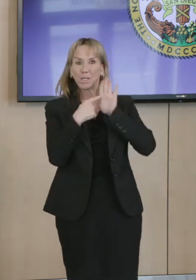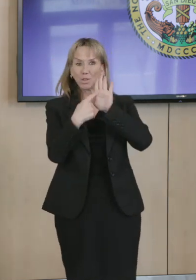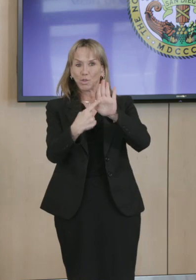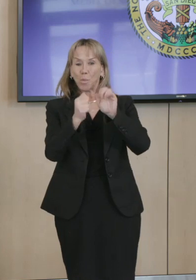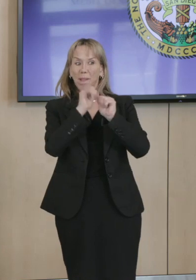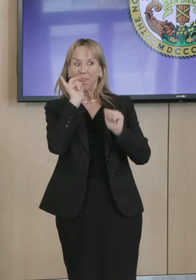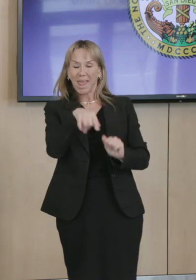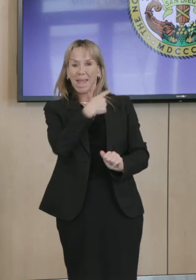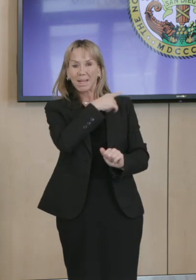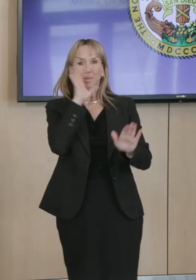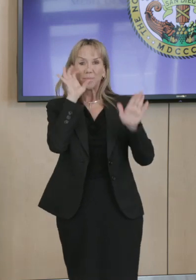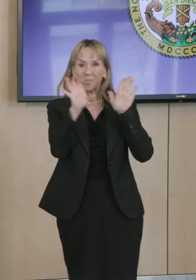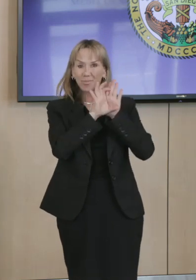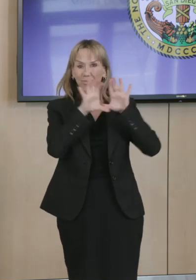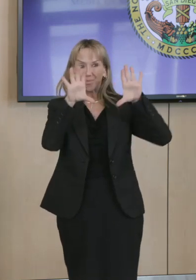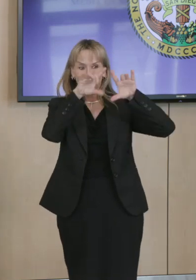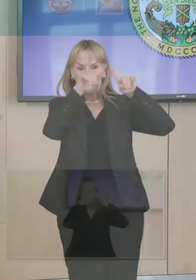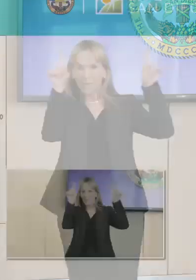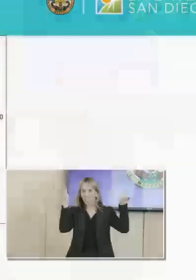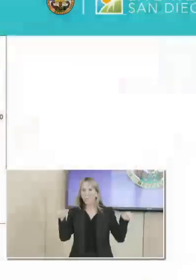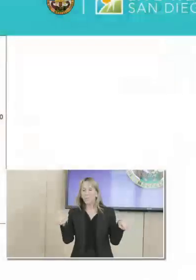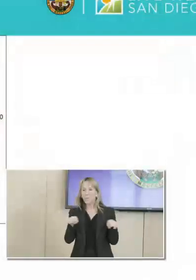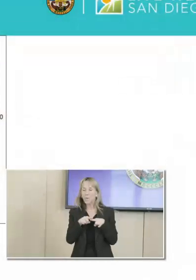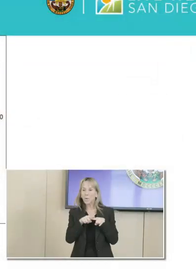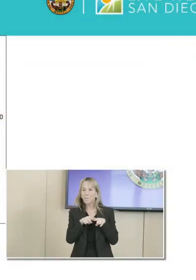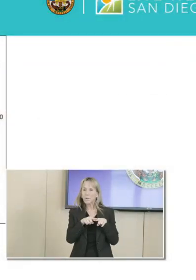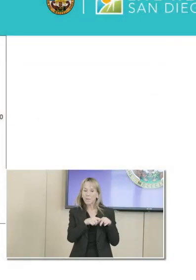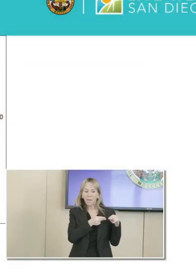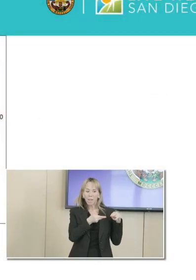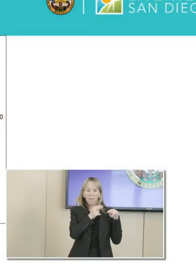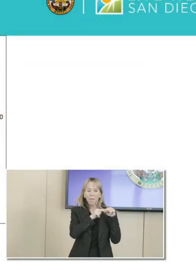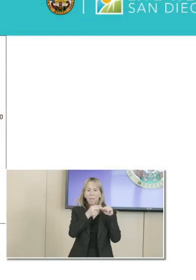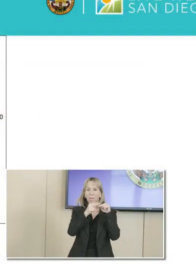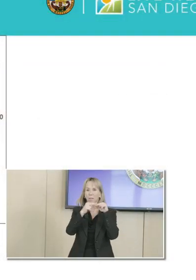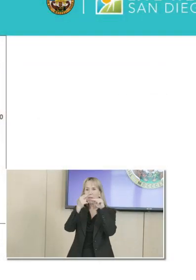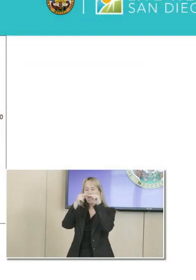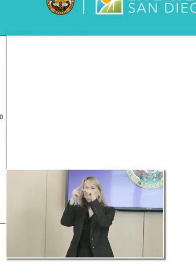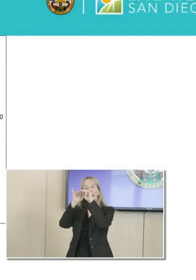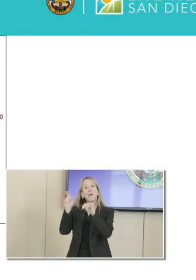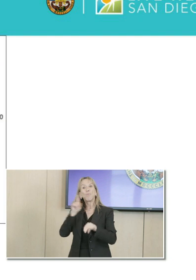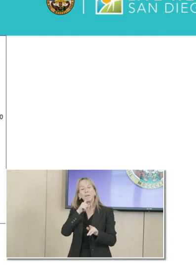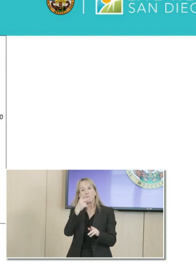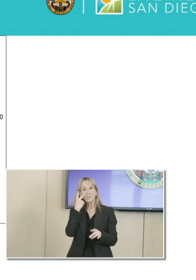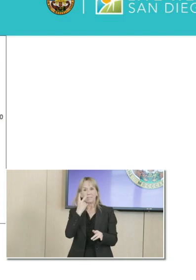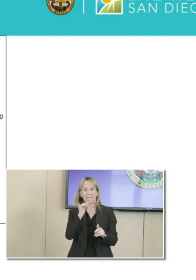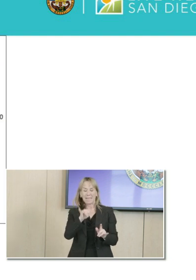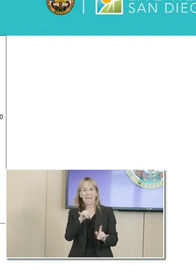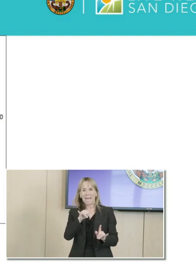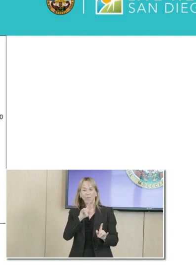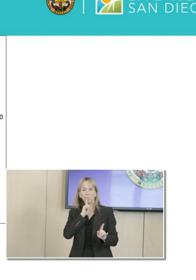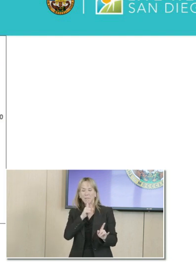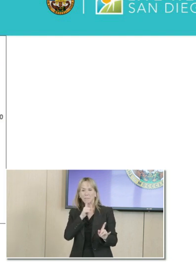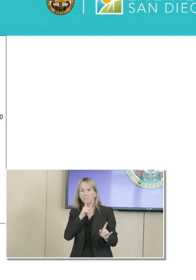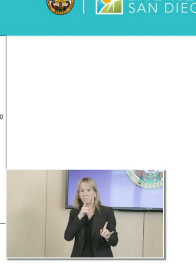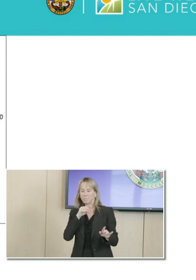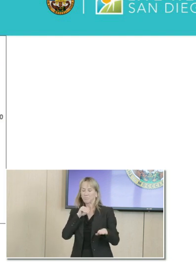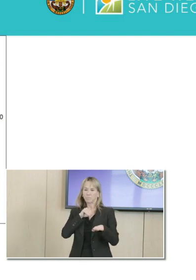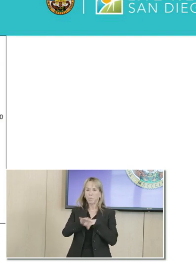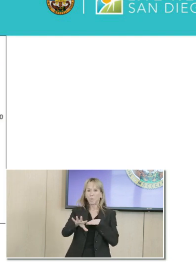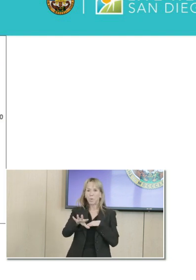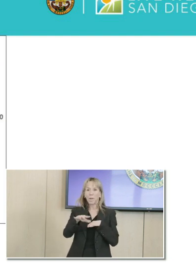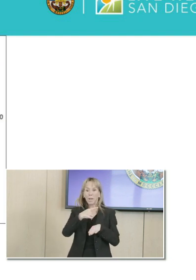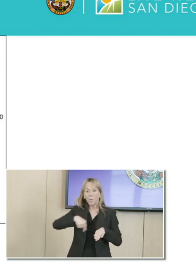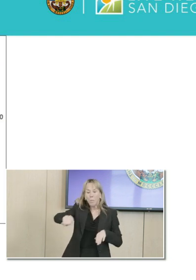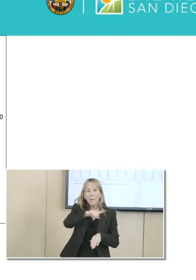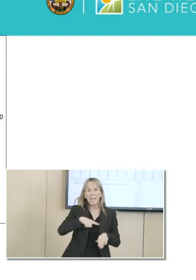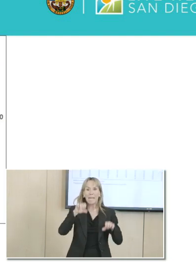in that graphic was sort of the immediate and important impact that every San Diego can make today to